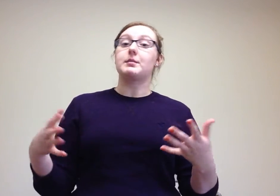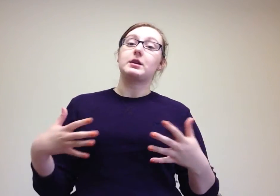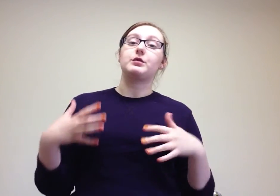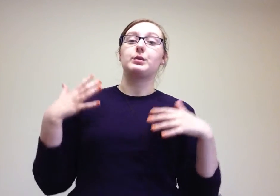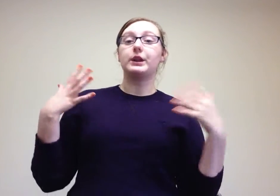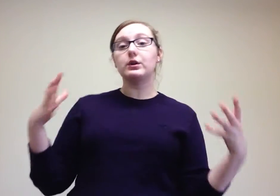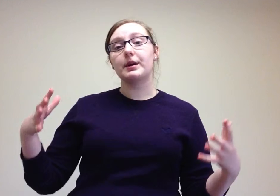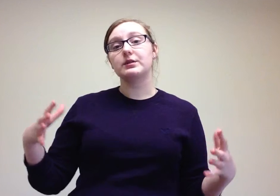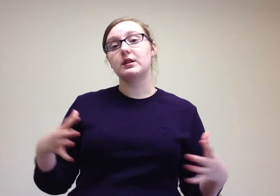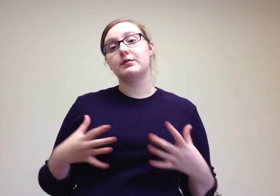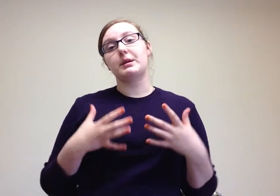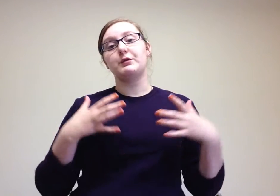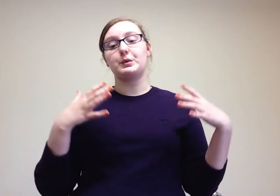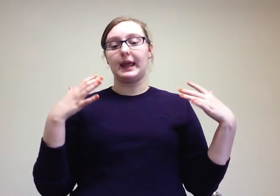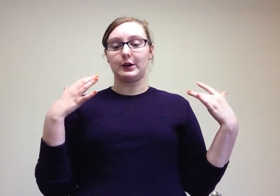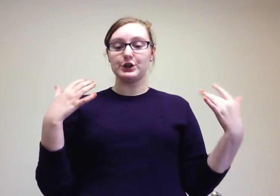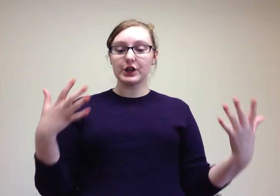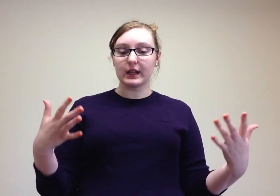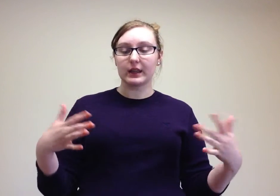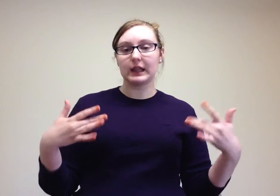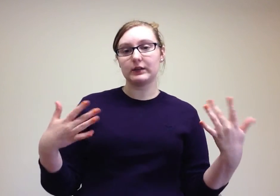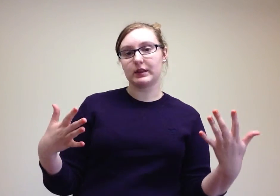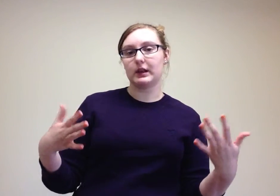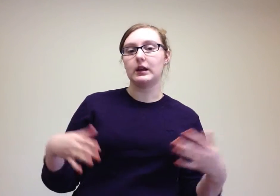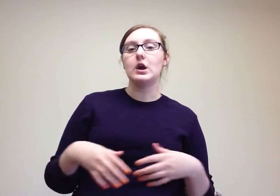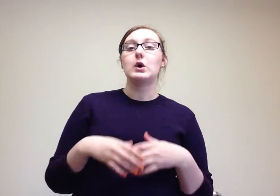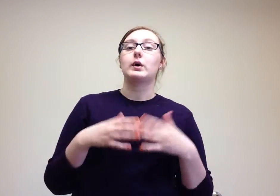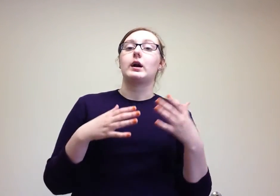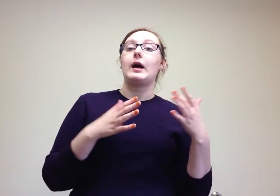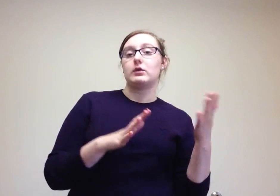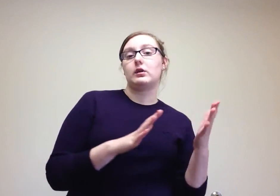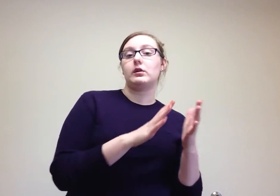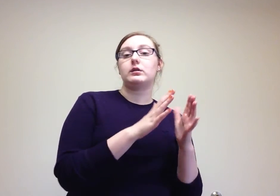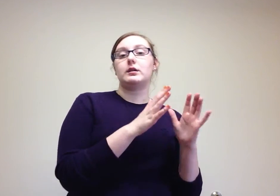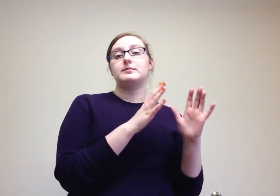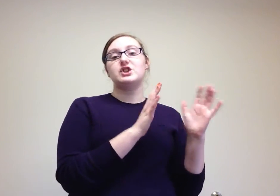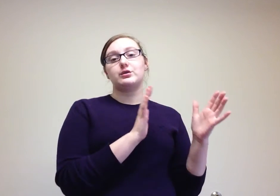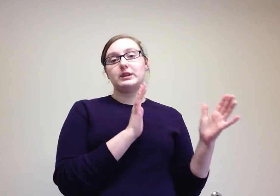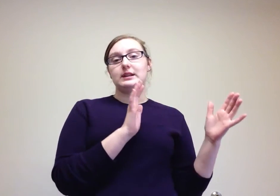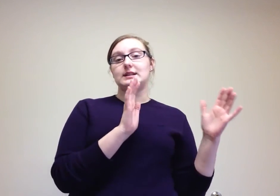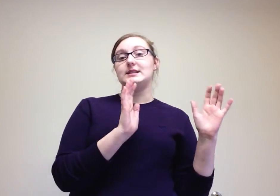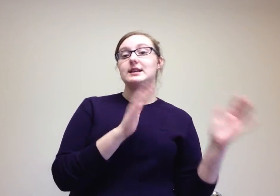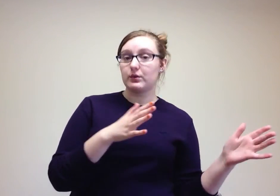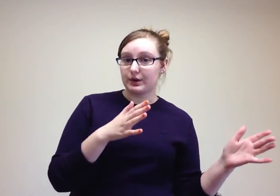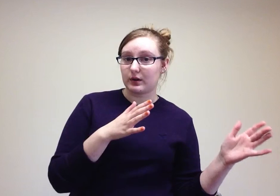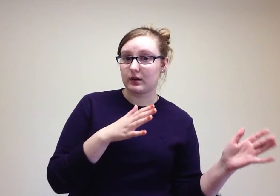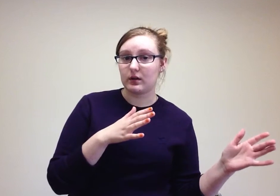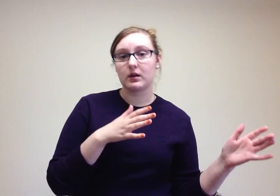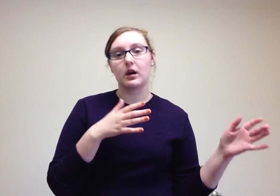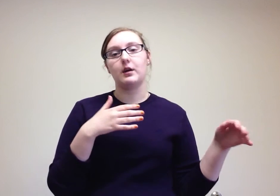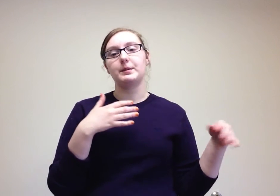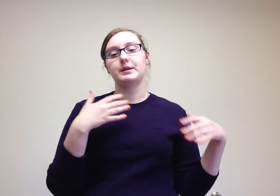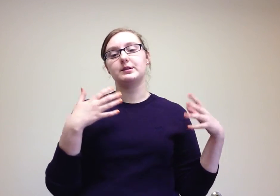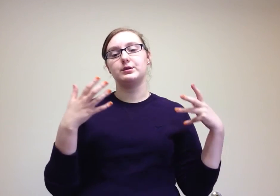make you feel really good about yourself and make you feel really energetic, that kind of thing. Where alcohol generally is a downer. It makes you